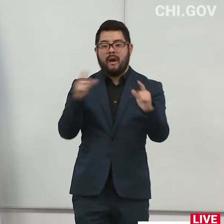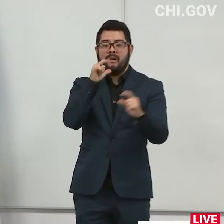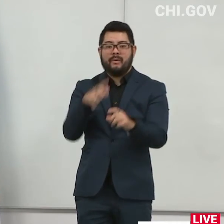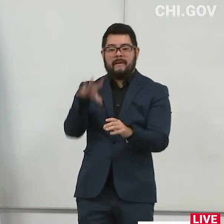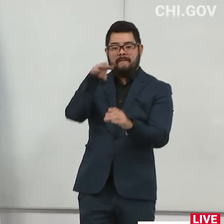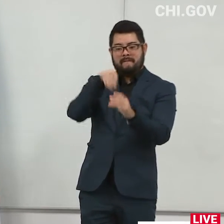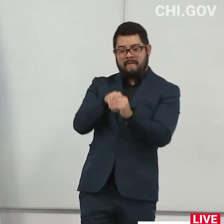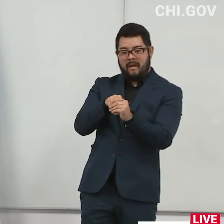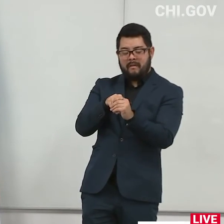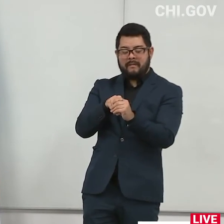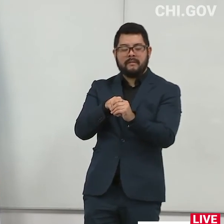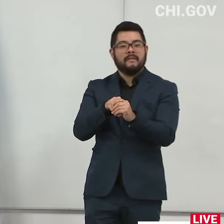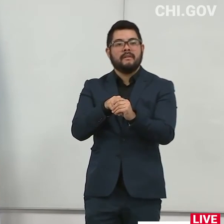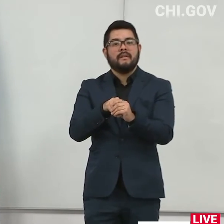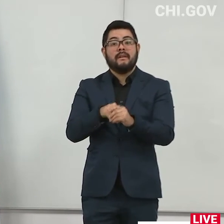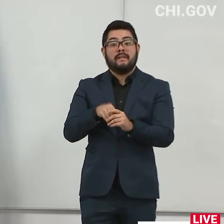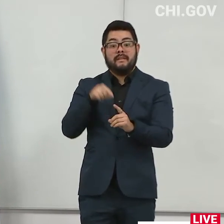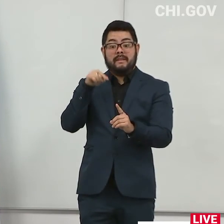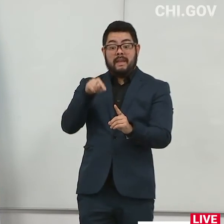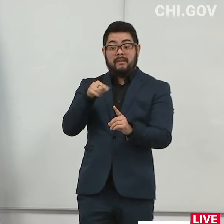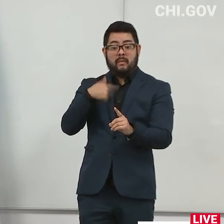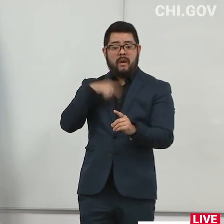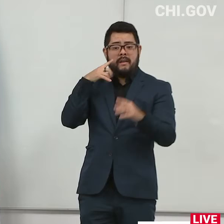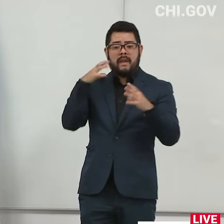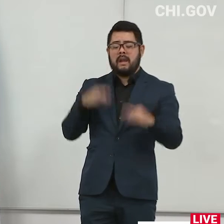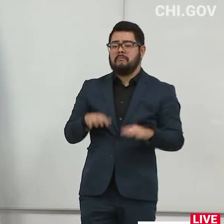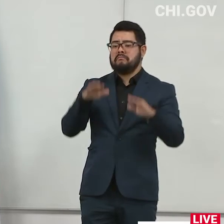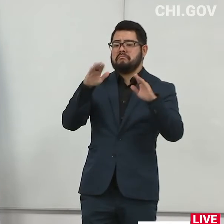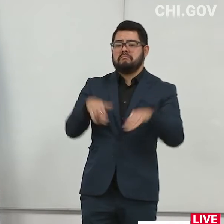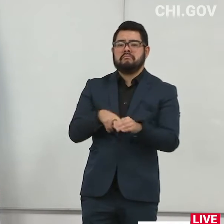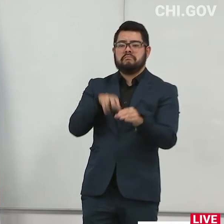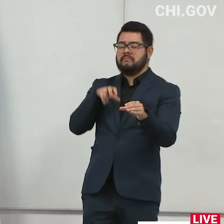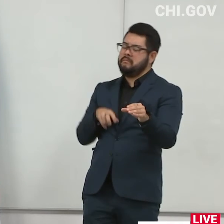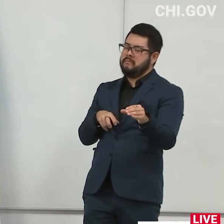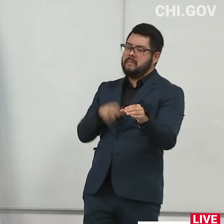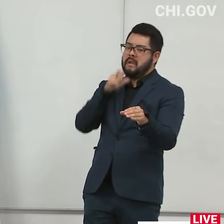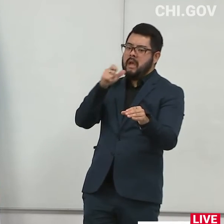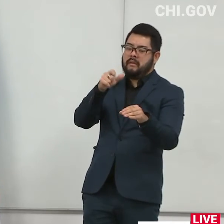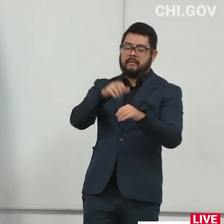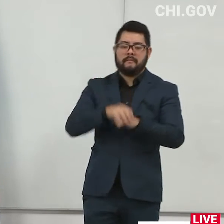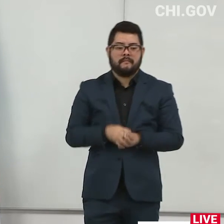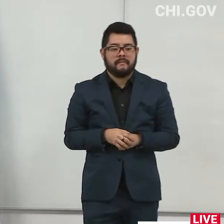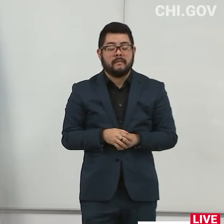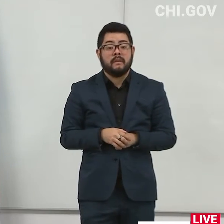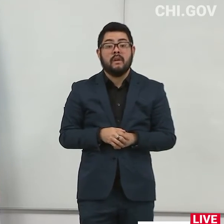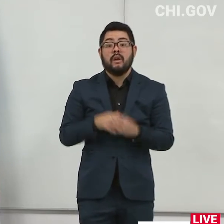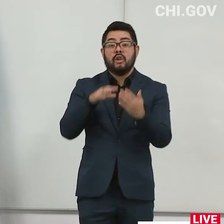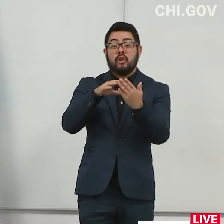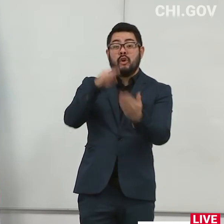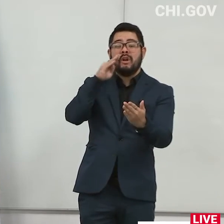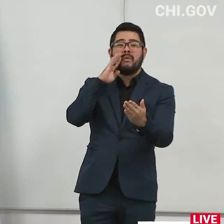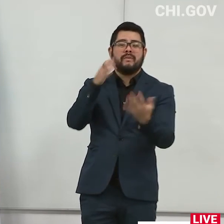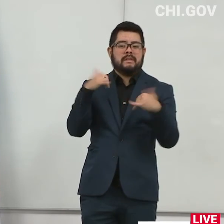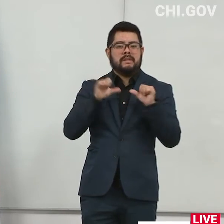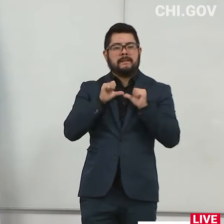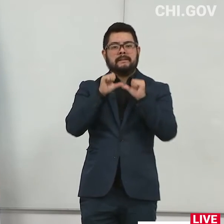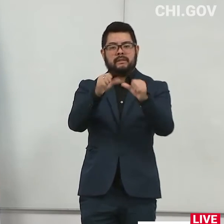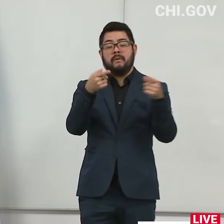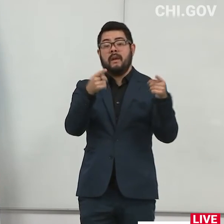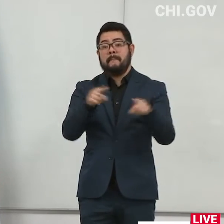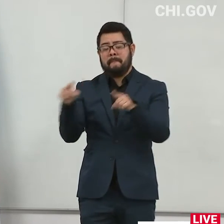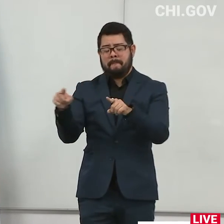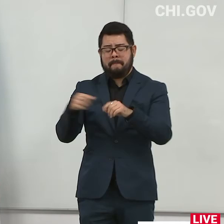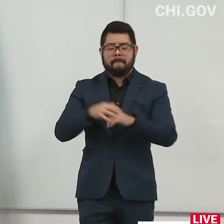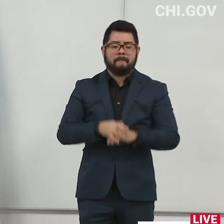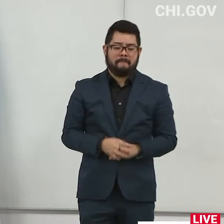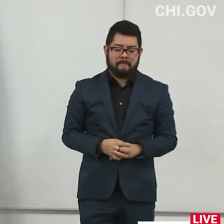are not sitting this one out. Learning will be happening at CPS this year. In preparation for